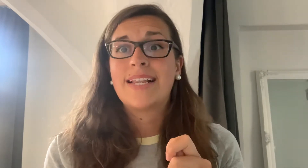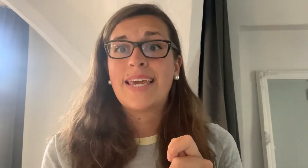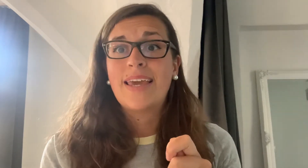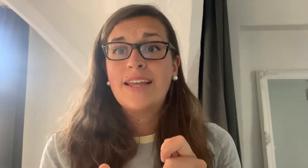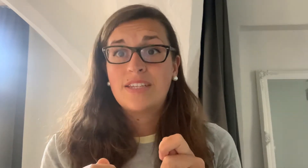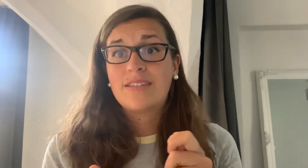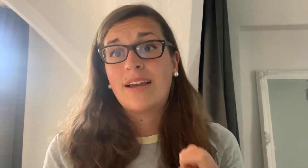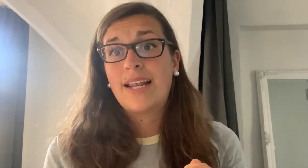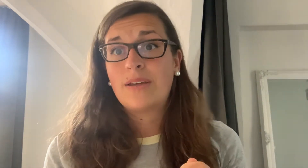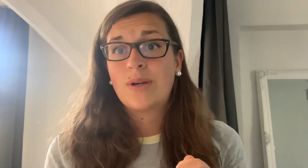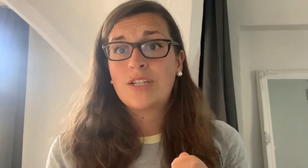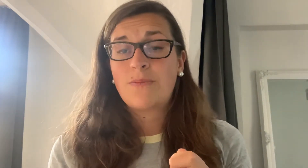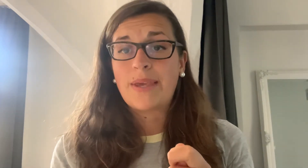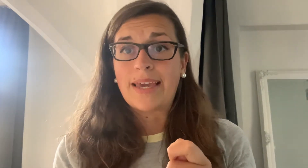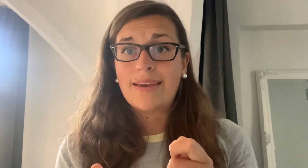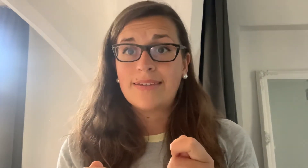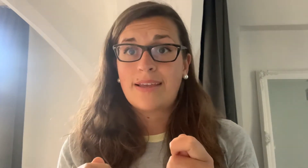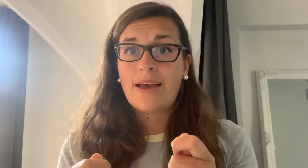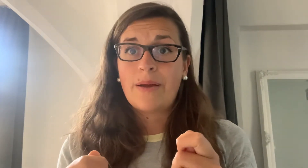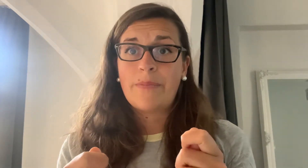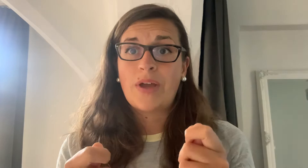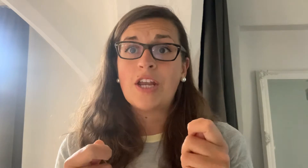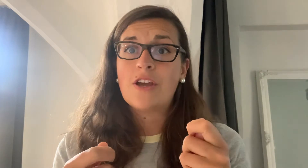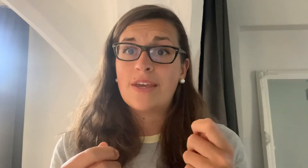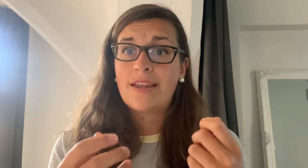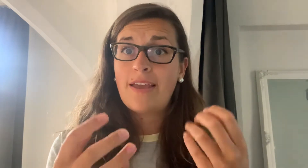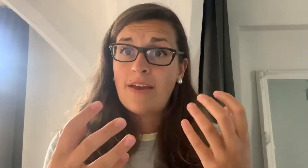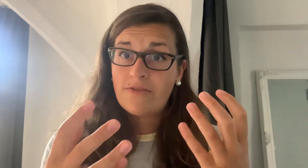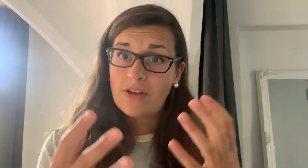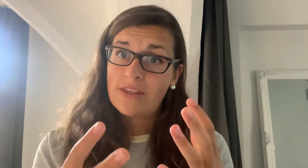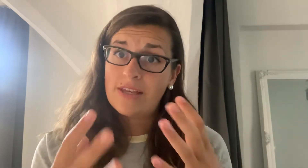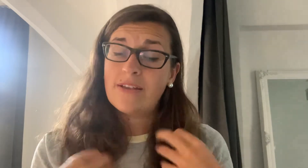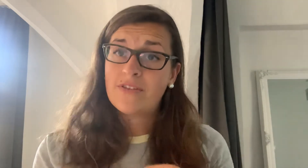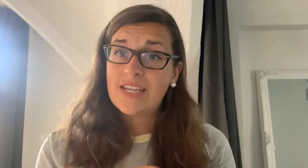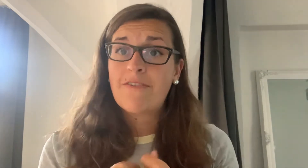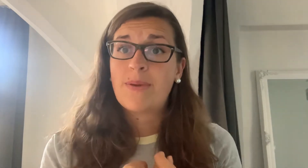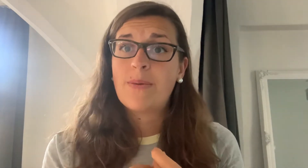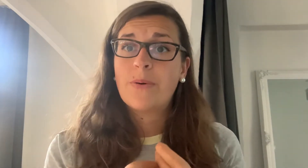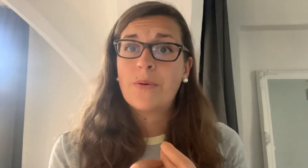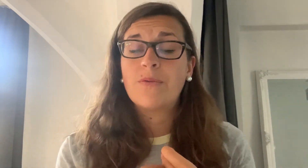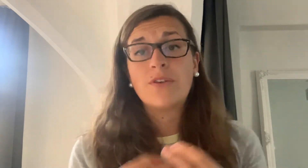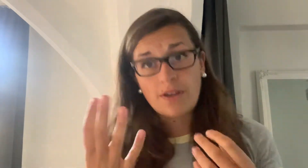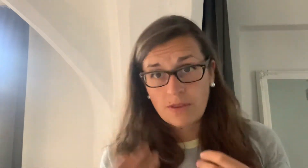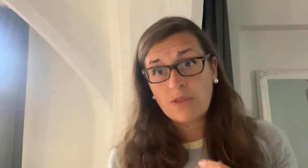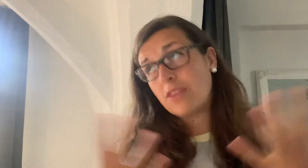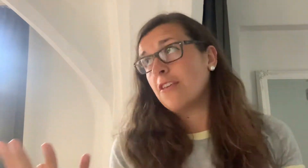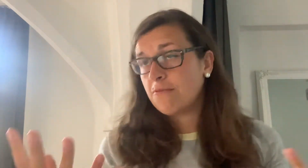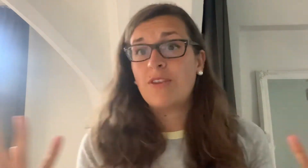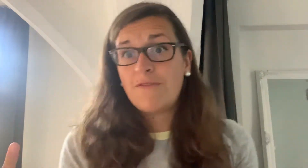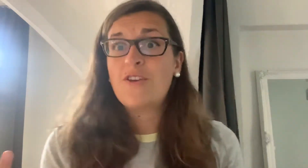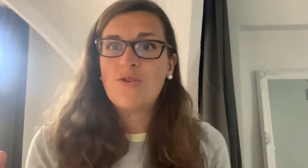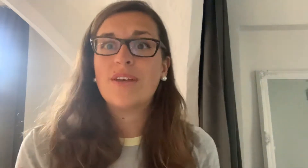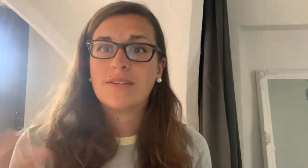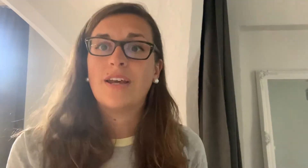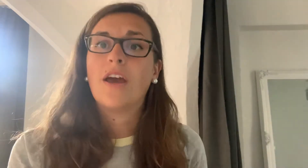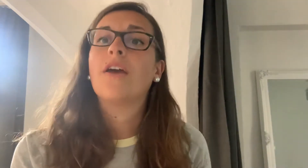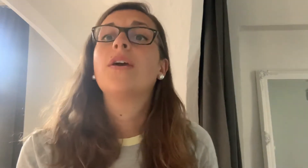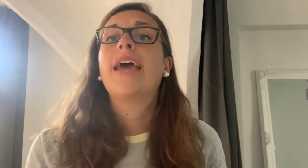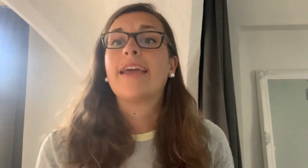nicely to sign language, because I know that for deaf people, for the few that I know, it can